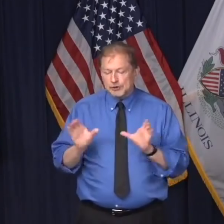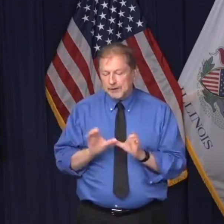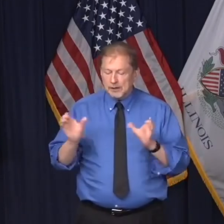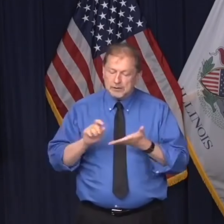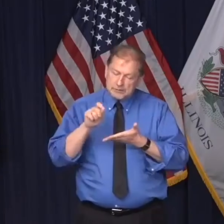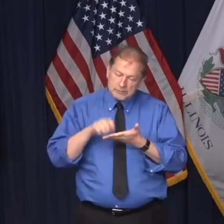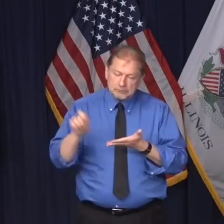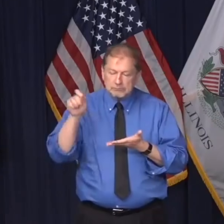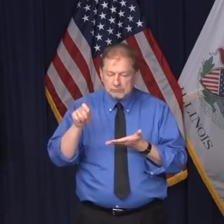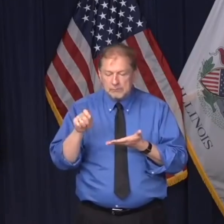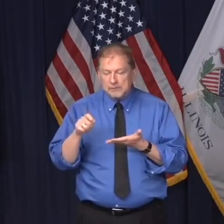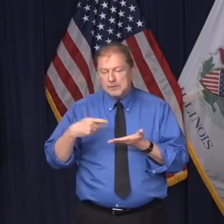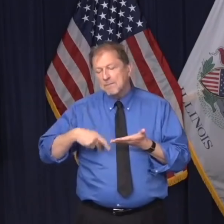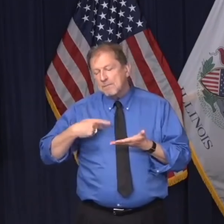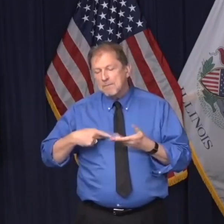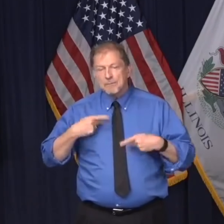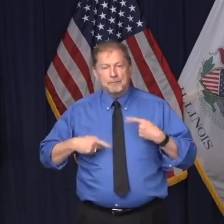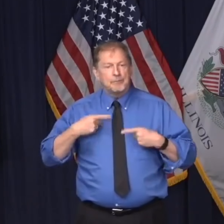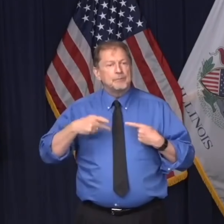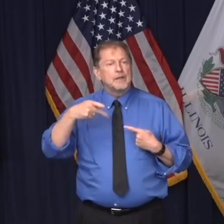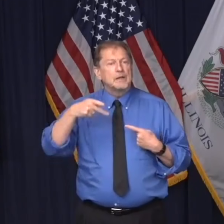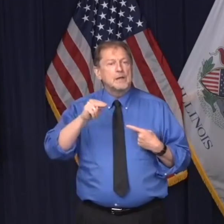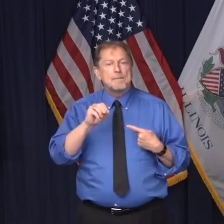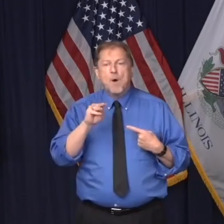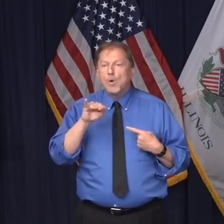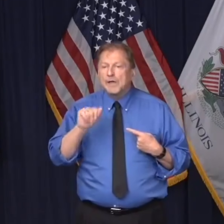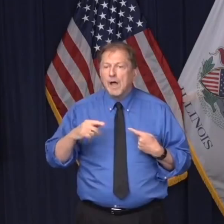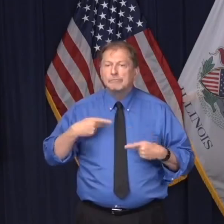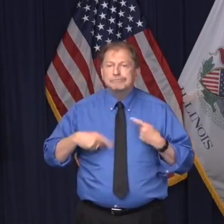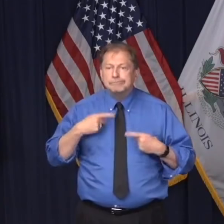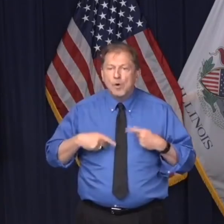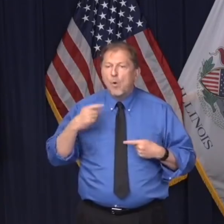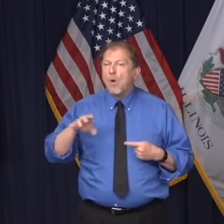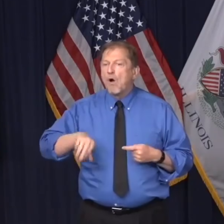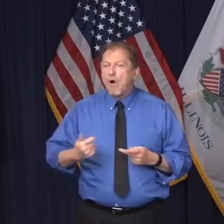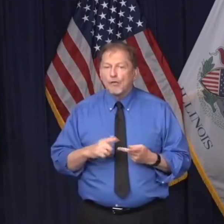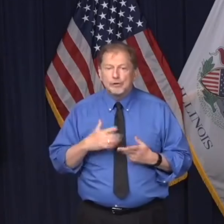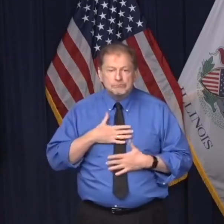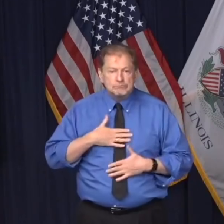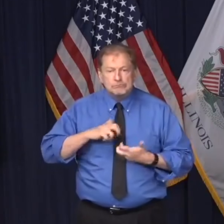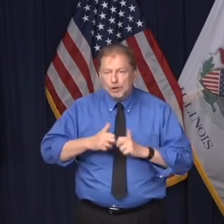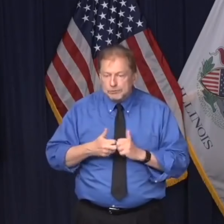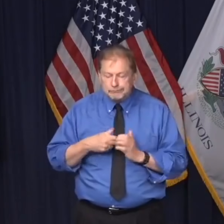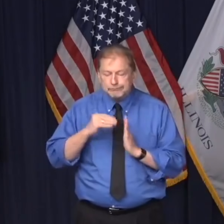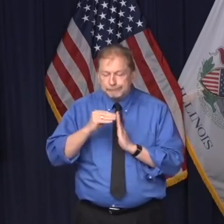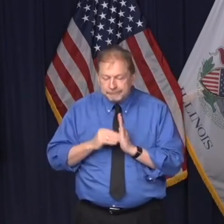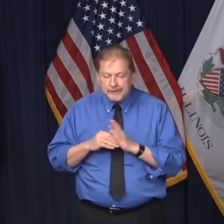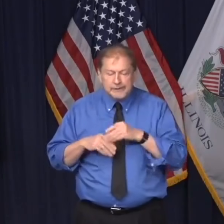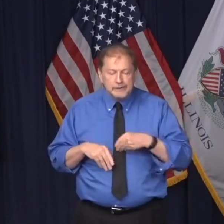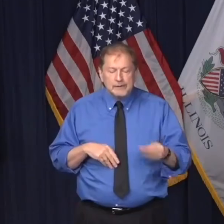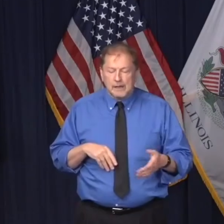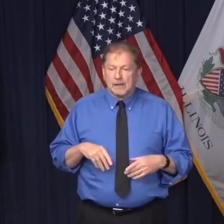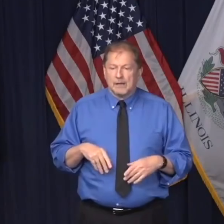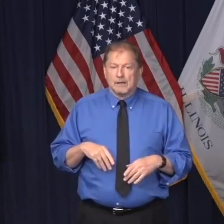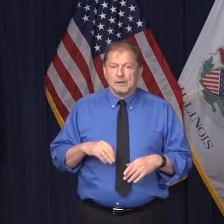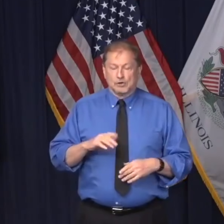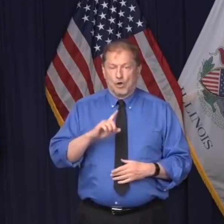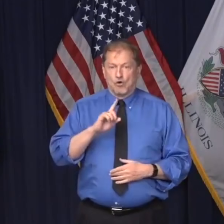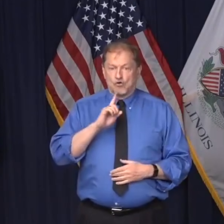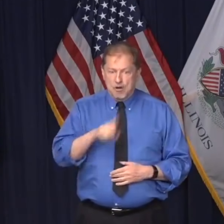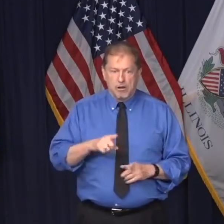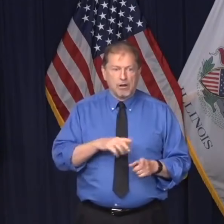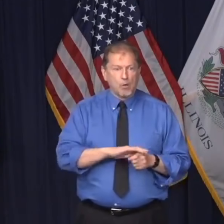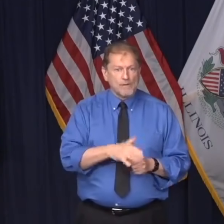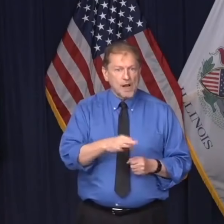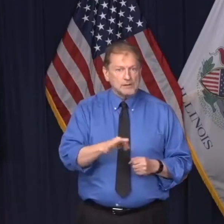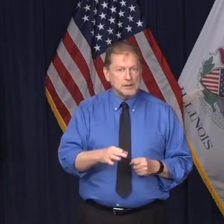death certificate they died of pneumonia. Or some other respiratory illness. And so there's no doubt that we're going to need to go back